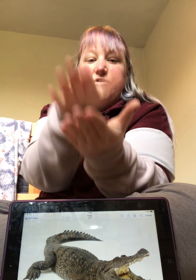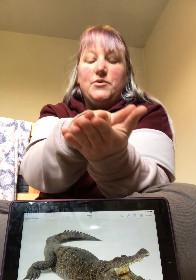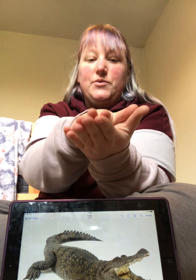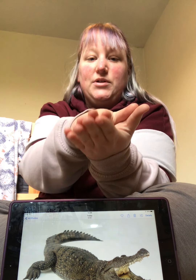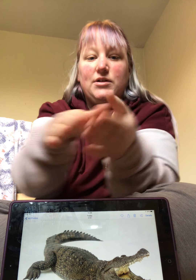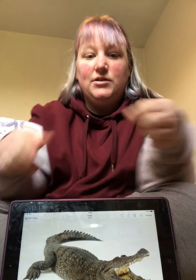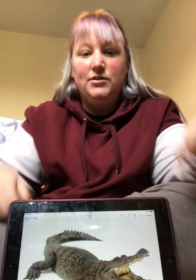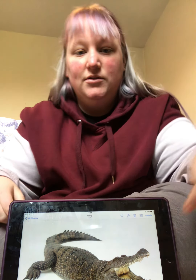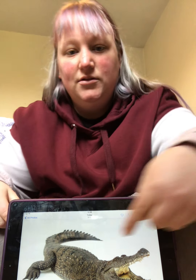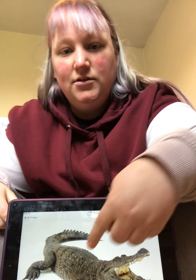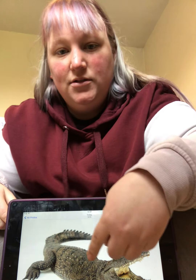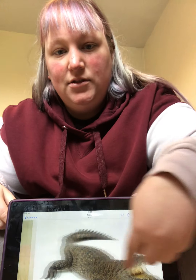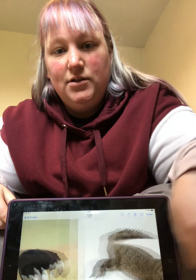Crocodile.